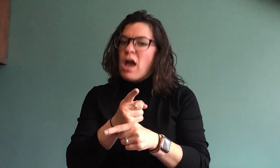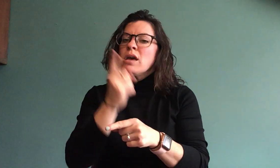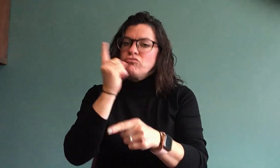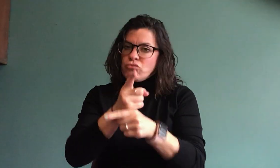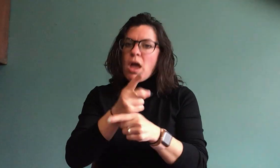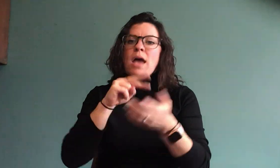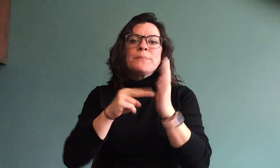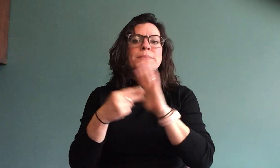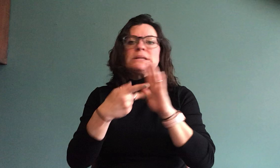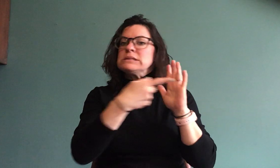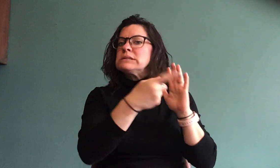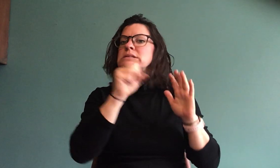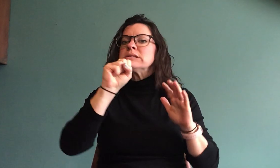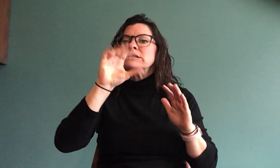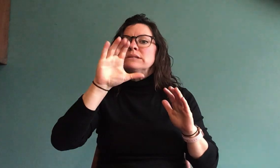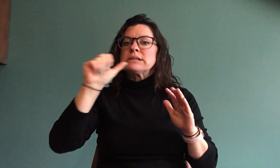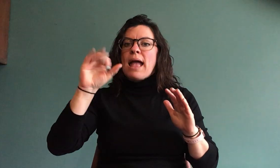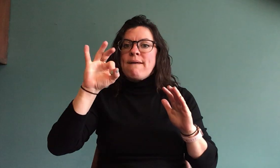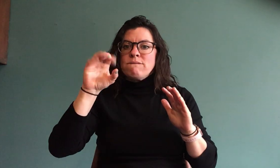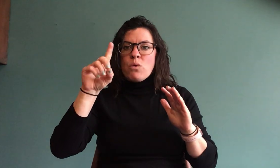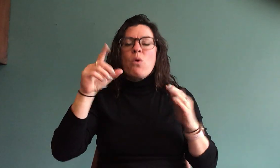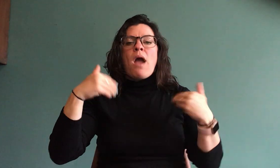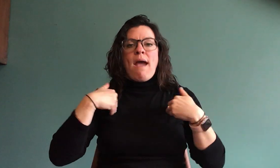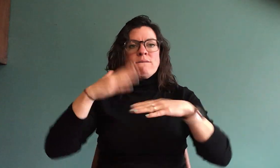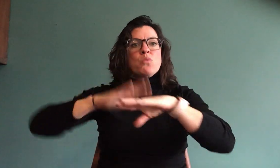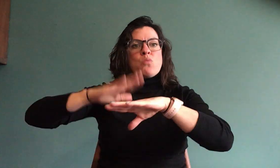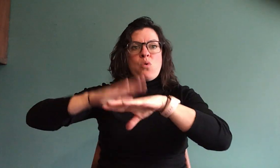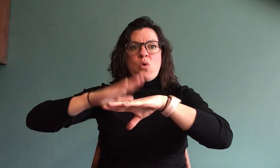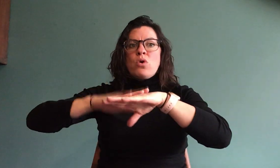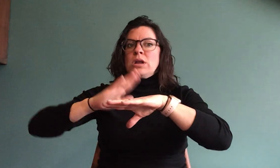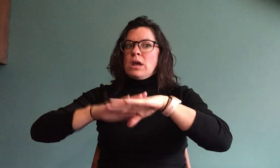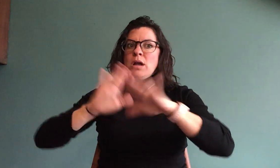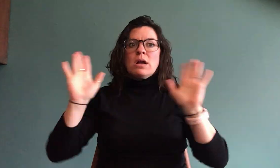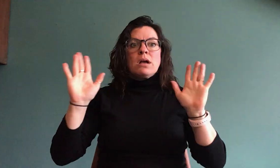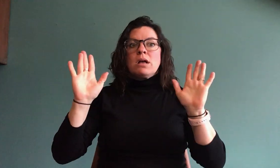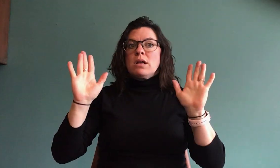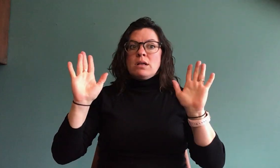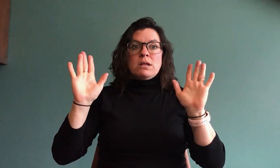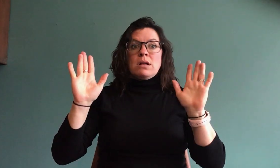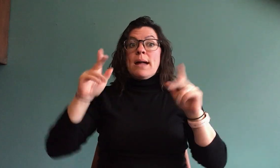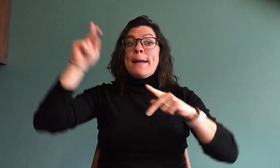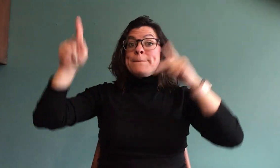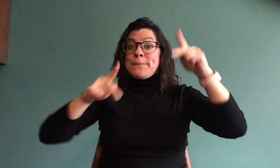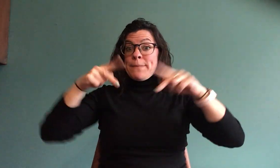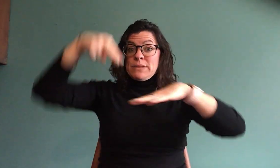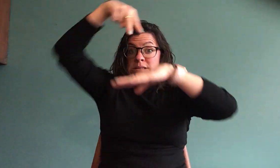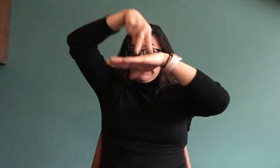scaffold while anyone is on it. People on a moving scaffold can lose their balance and fall.